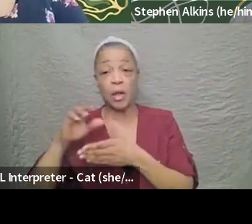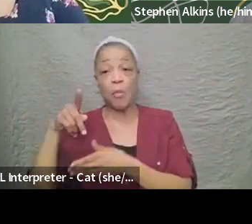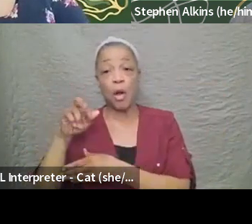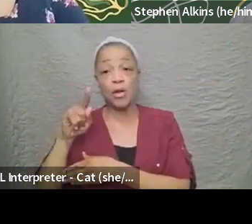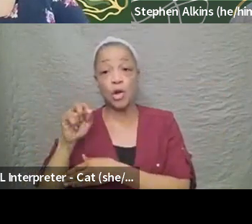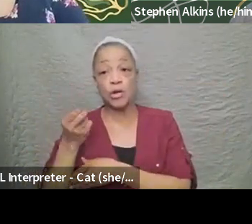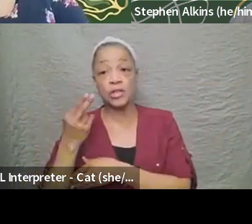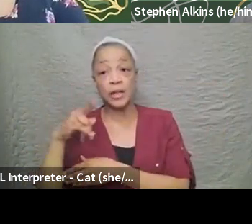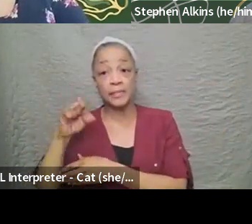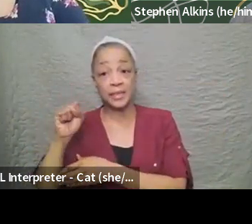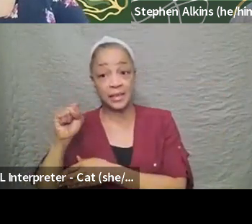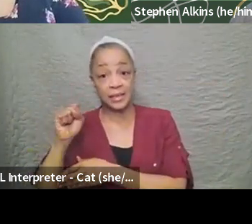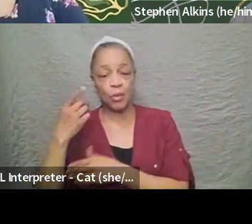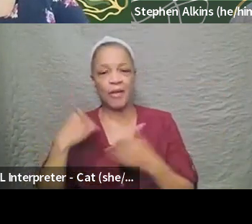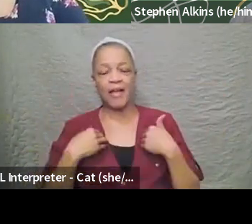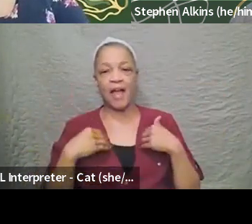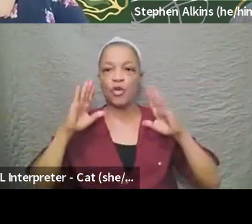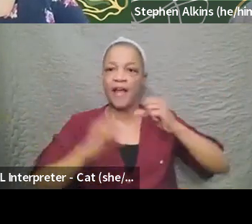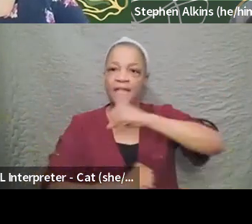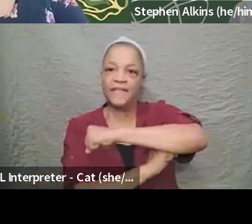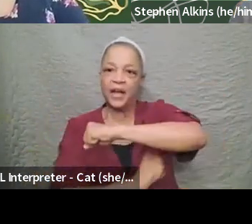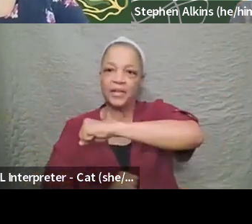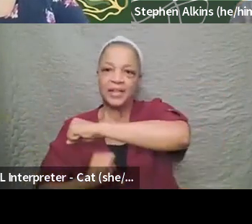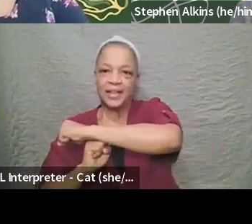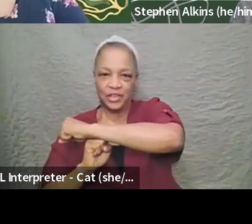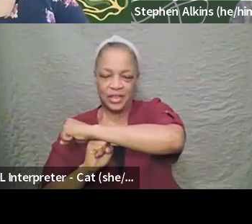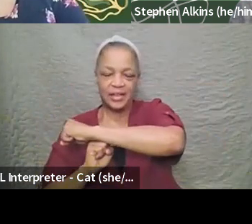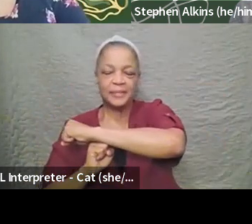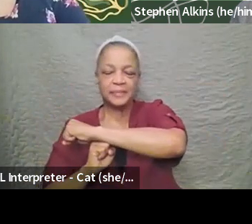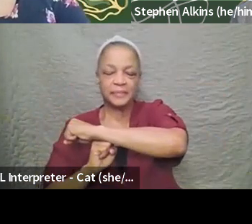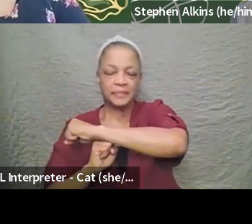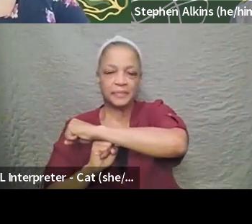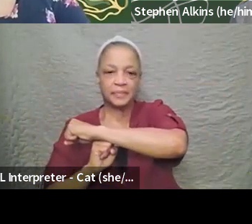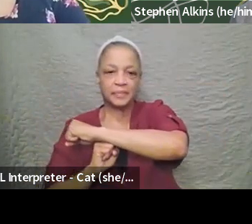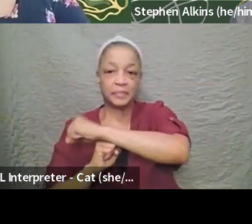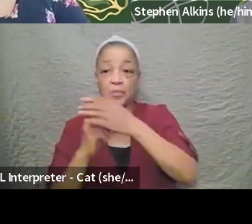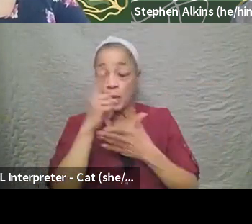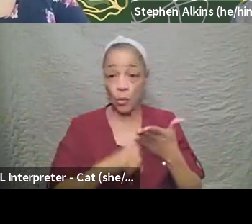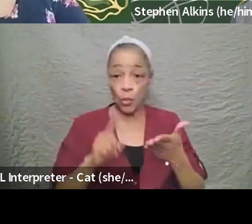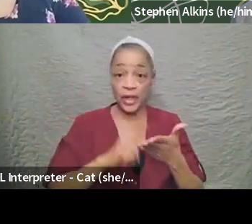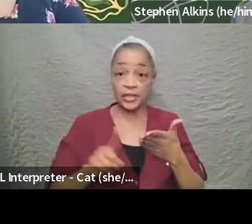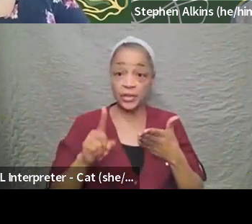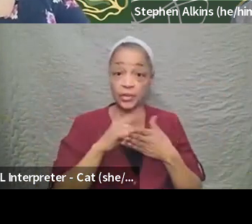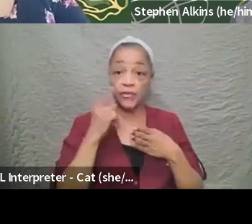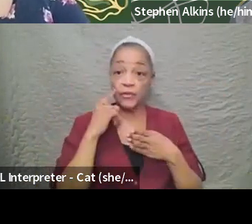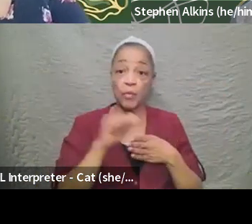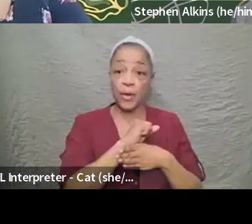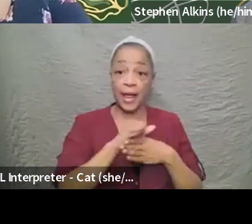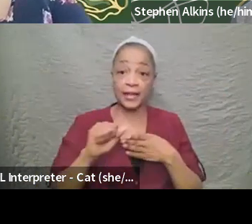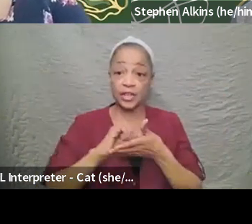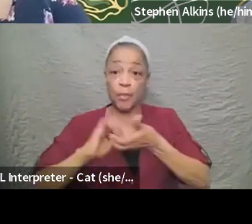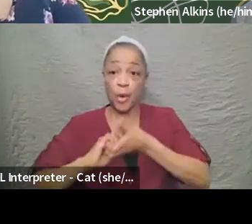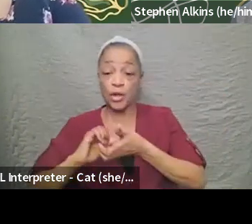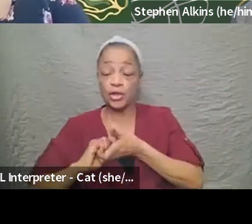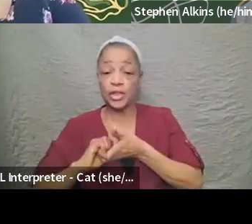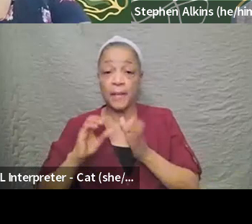I think we have a great foundation. I'm thinking about the research to practice partnership that was headed up by